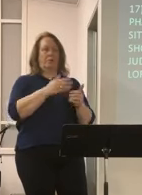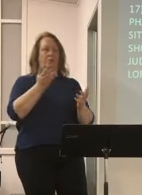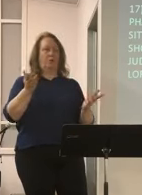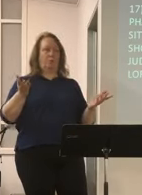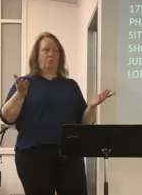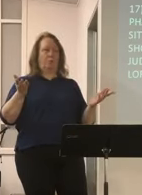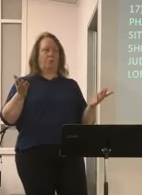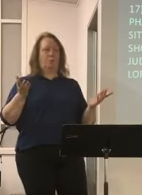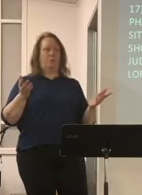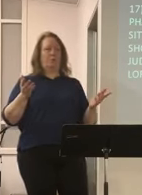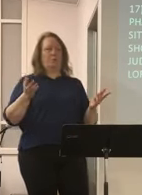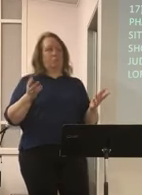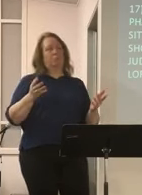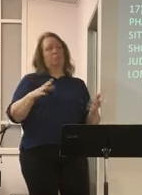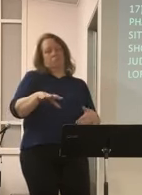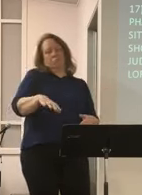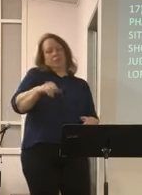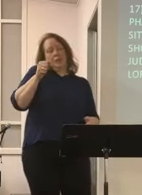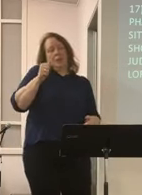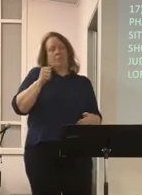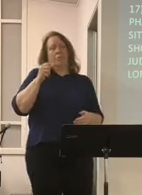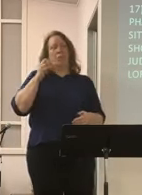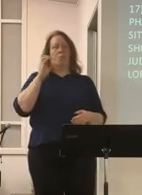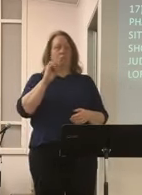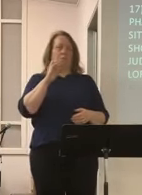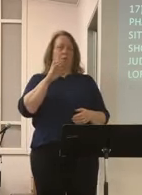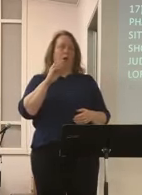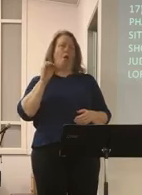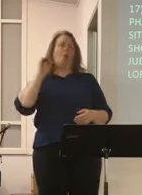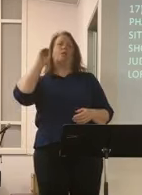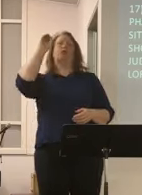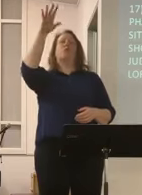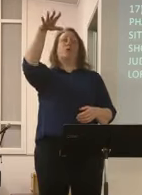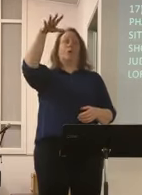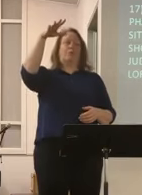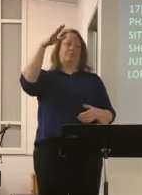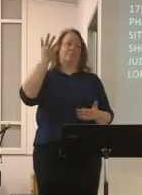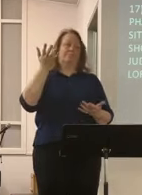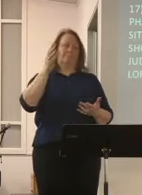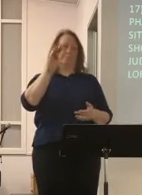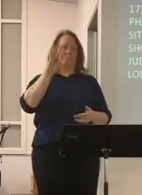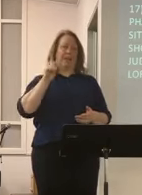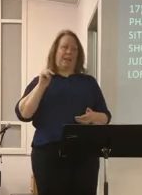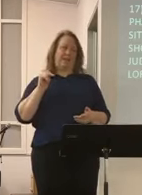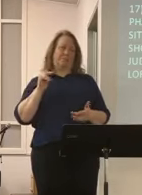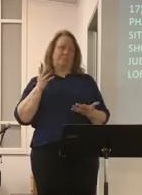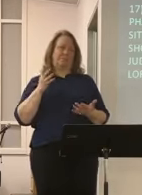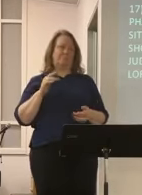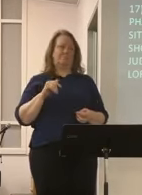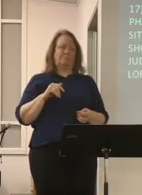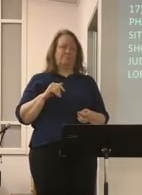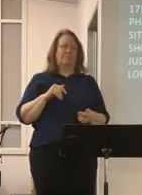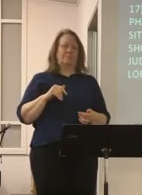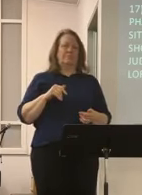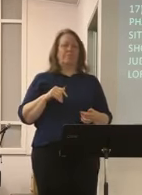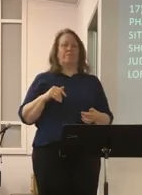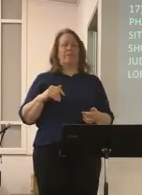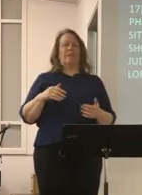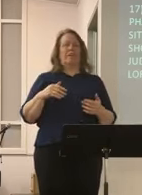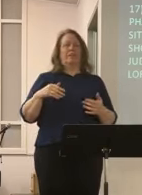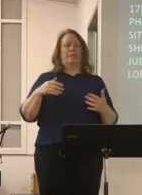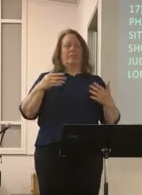Every one of you would have picked up the tennis ball and threw it back over the fence, because these guys behind the fence would have had to